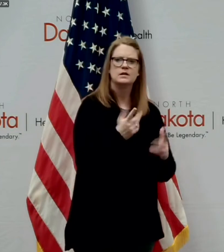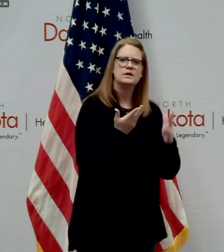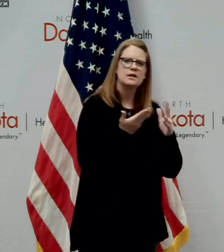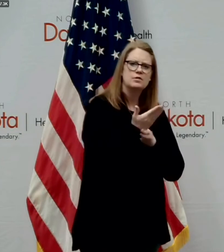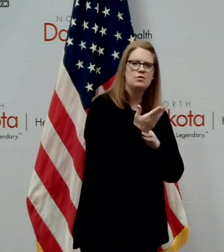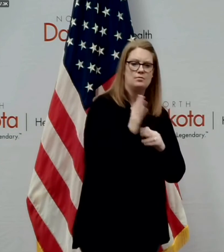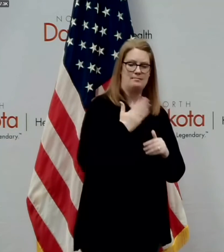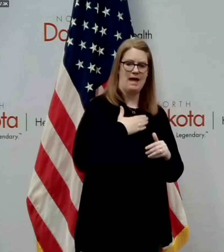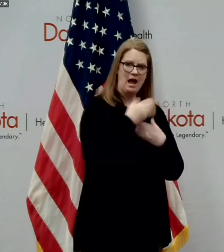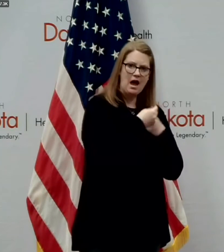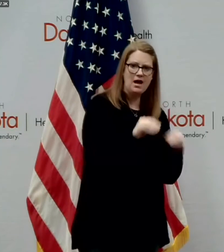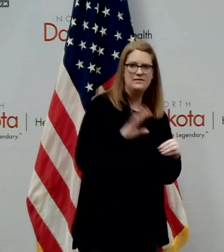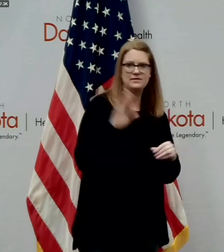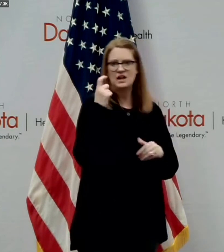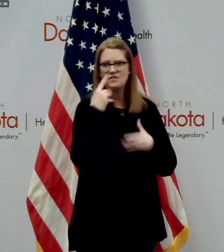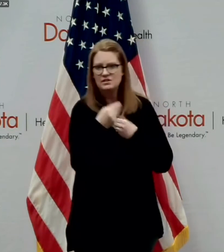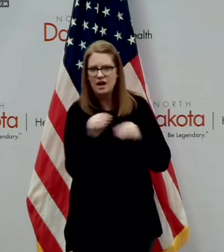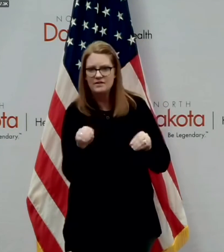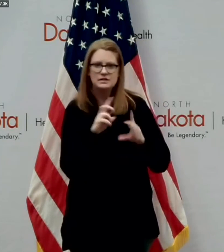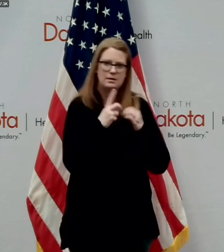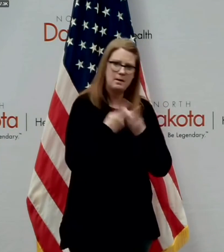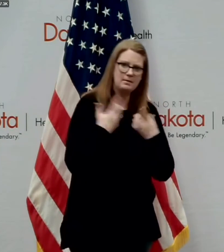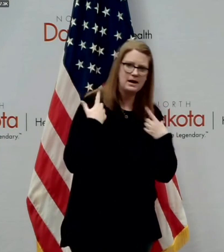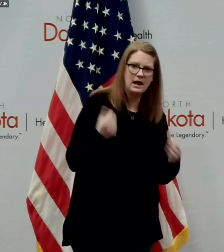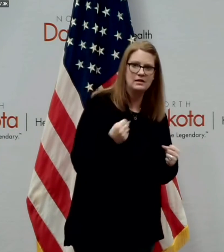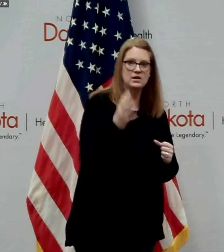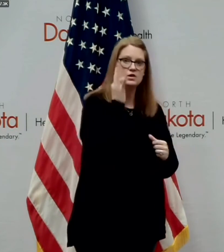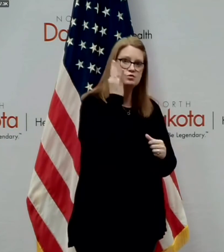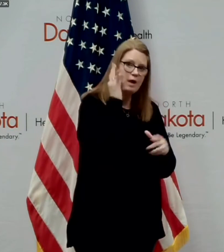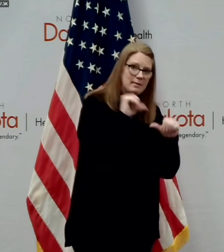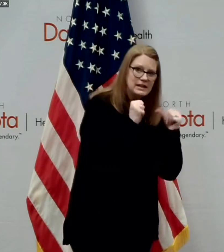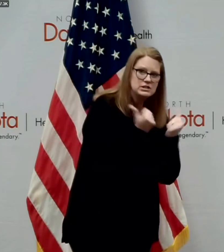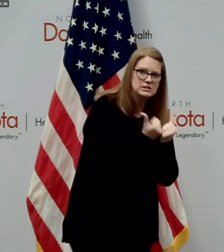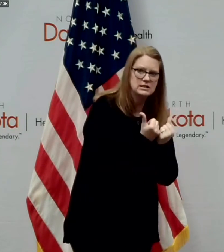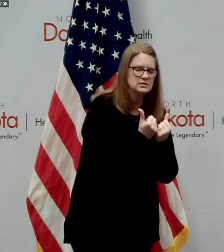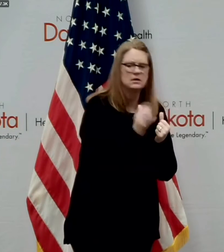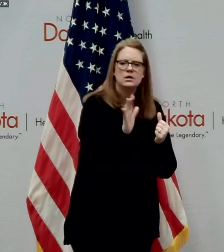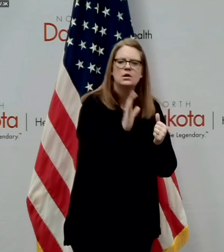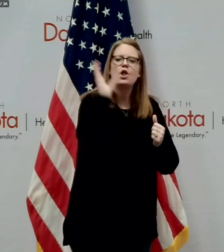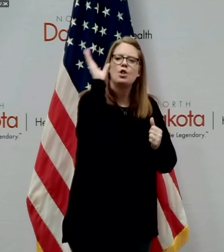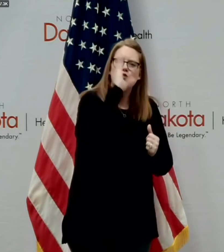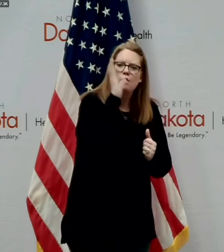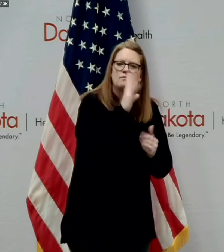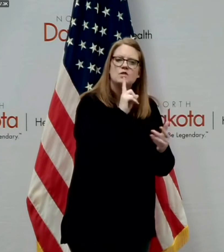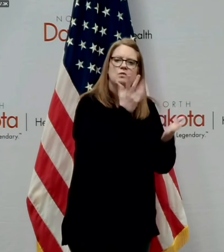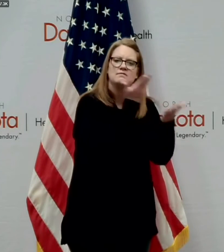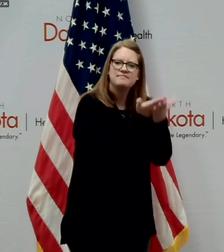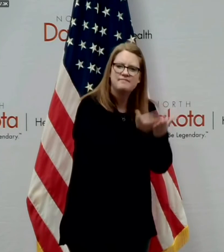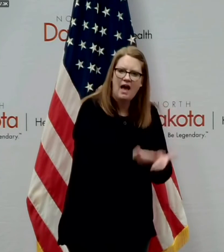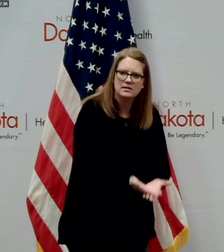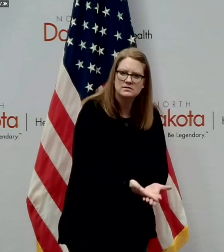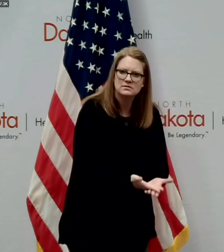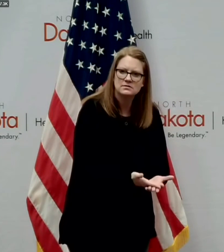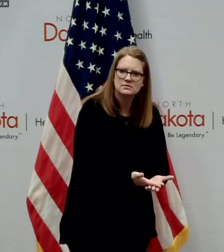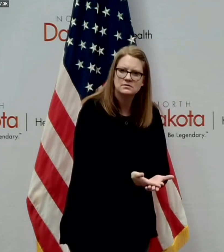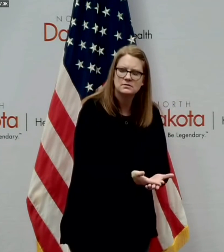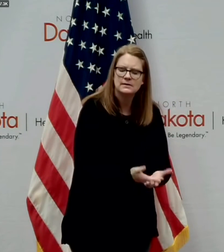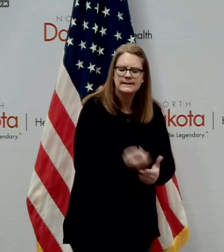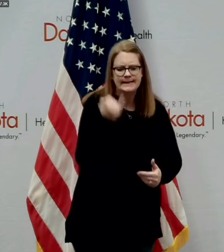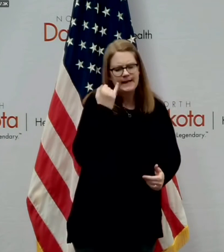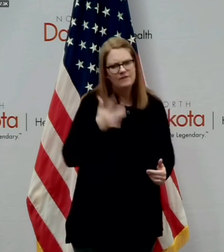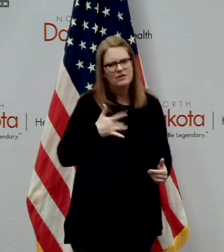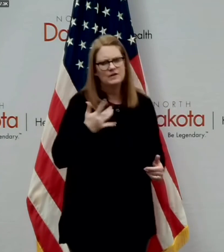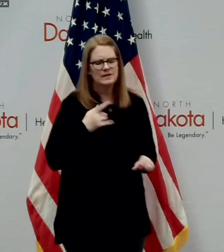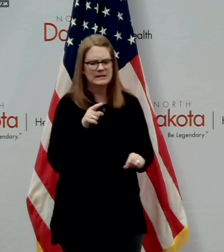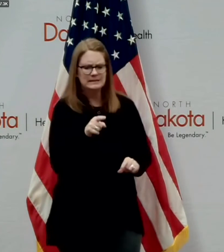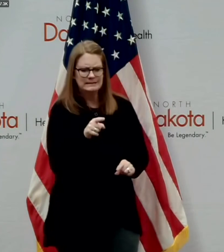governor's office, Department of Health, your tribal agencies. Continue to read what those facts are. And if you don't feel like you have the